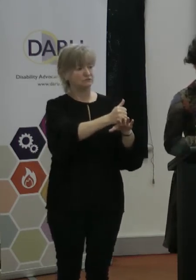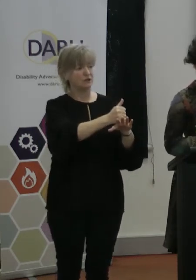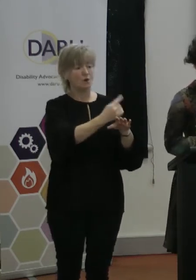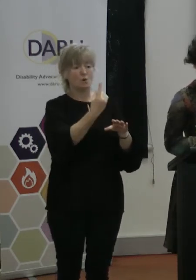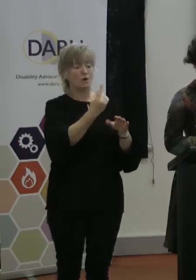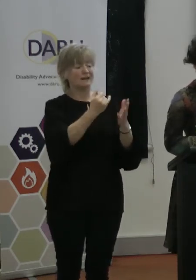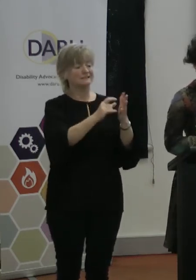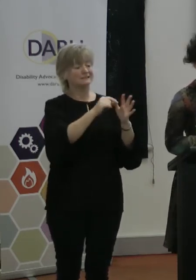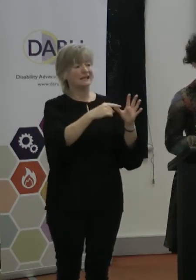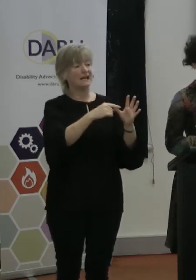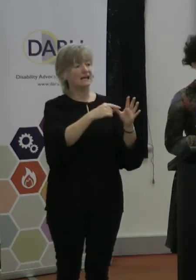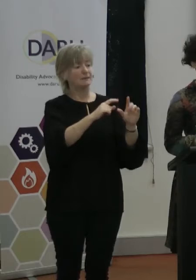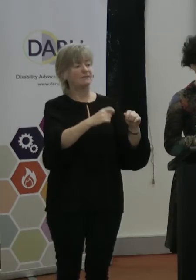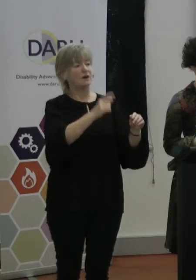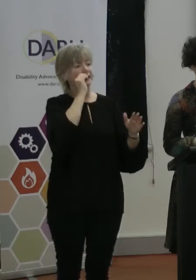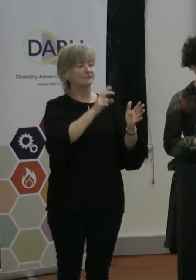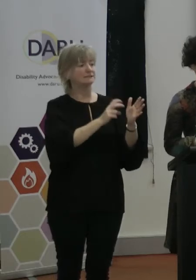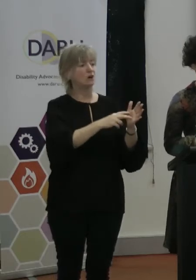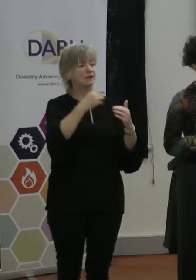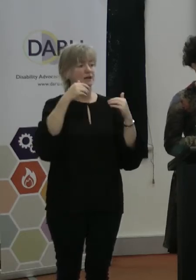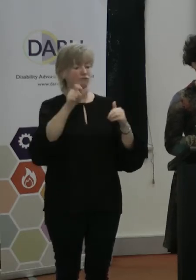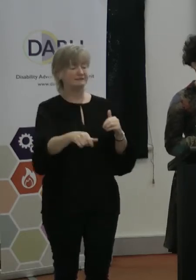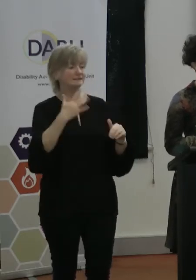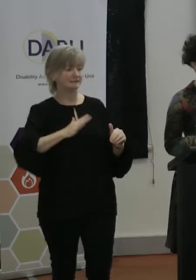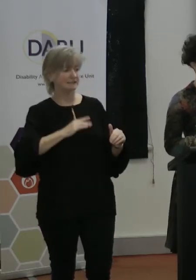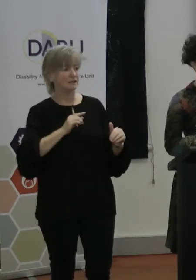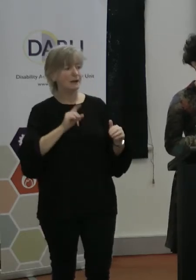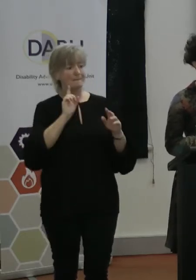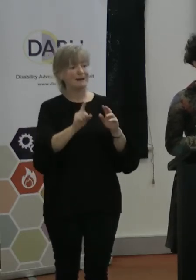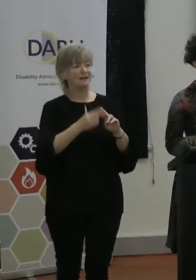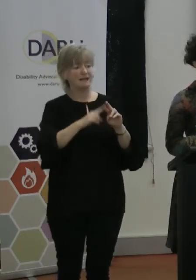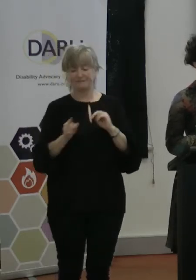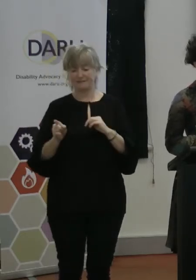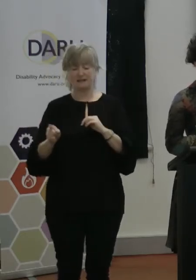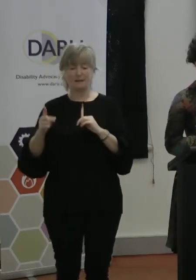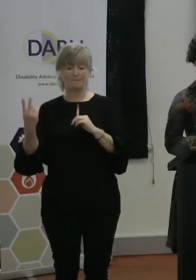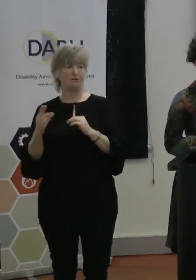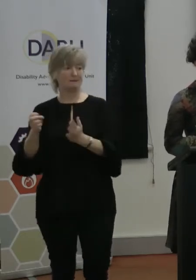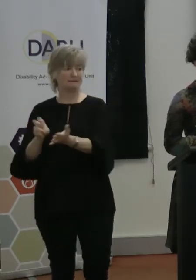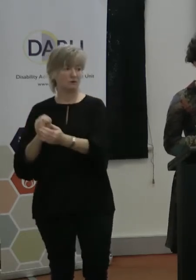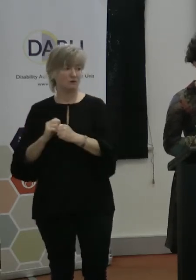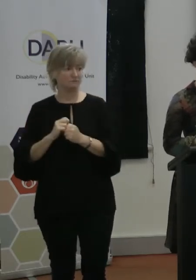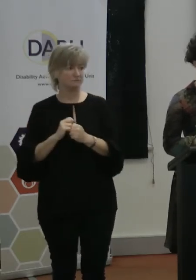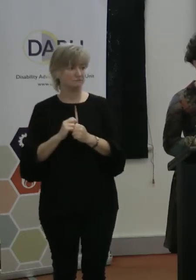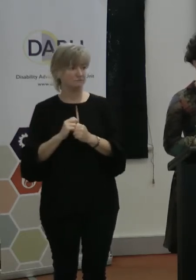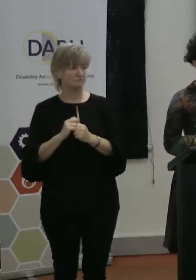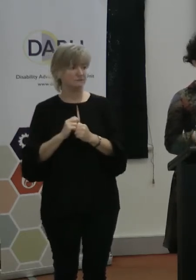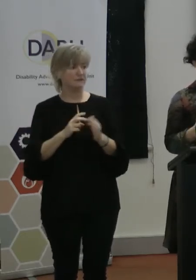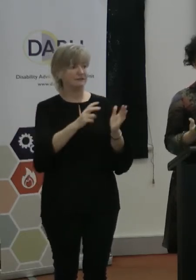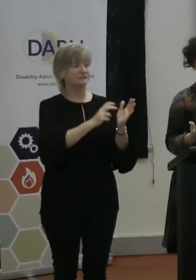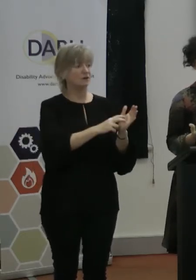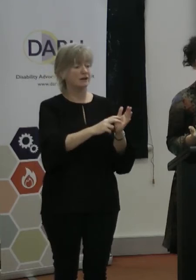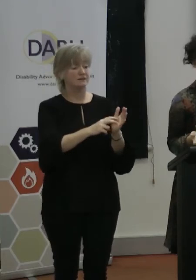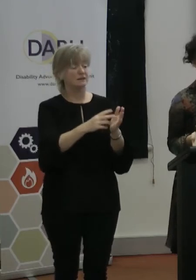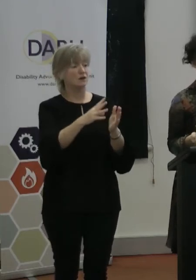sign. The SDA provider then gives a copy of the agreement to the SDA resident and keeps a copy for themselves. If